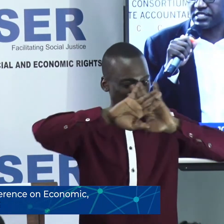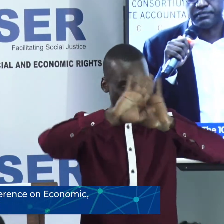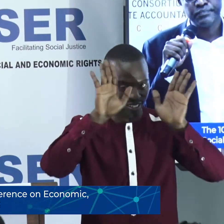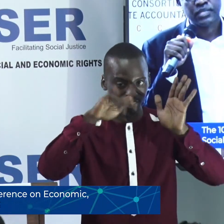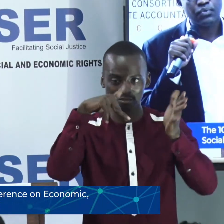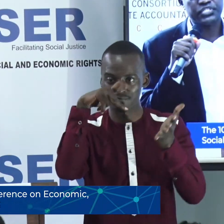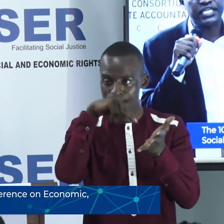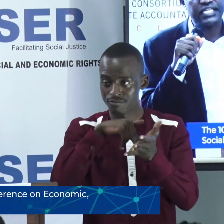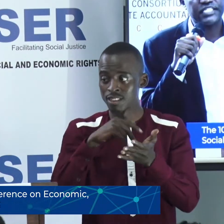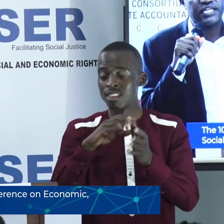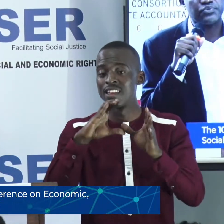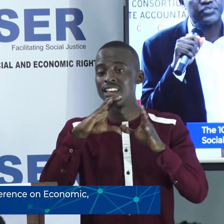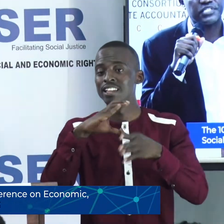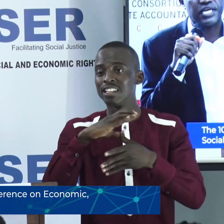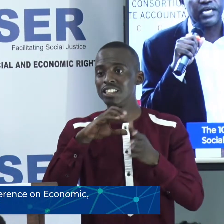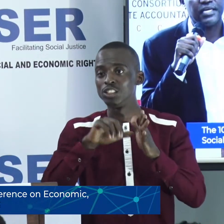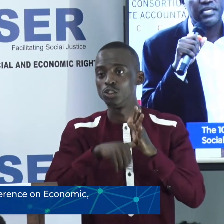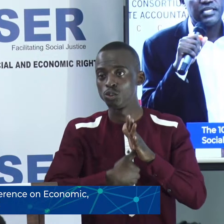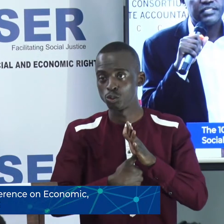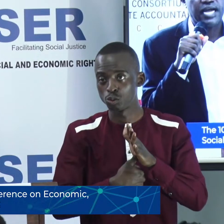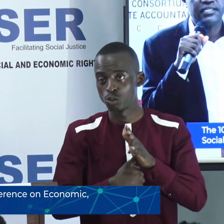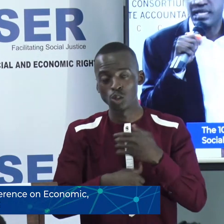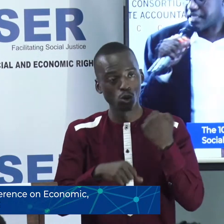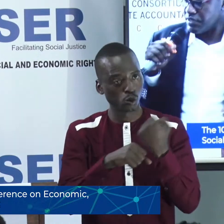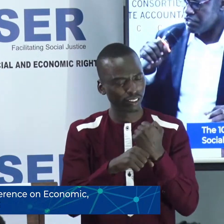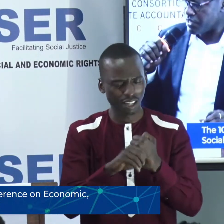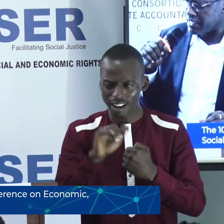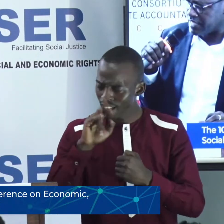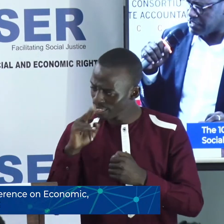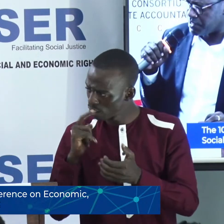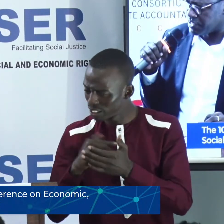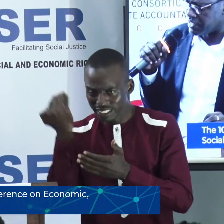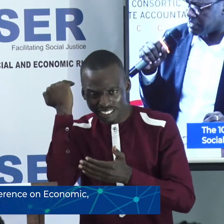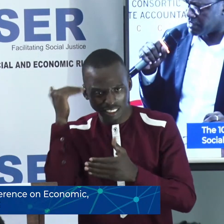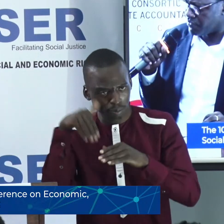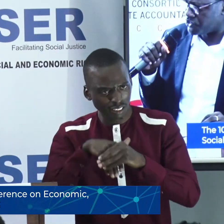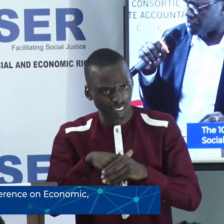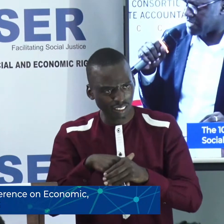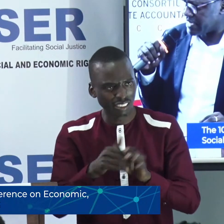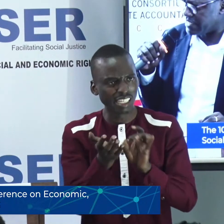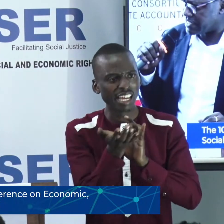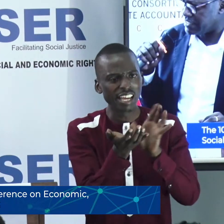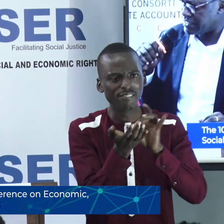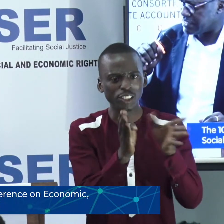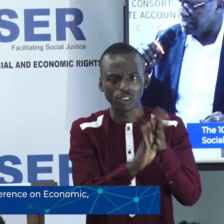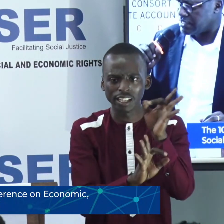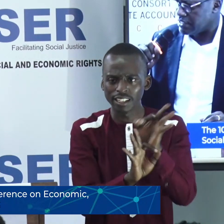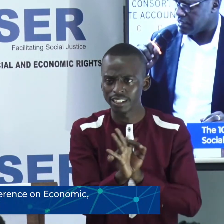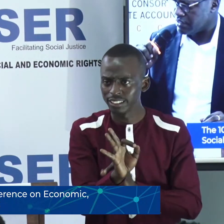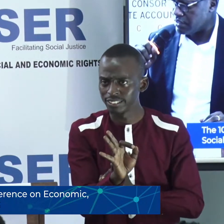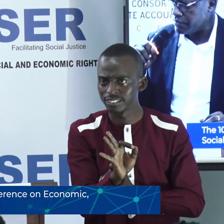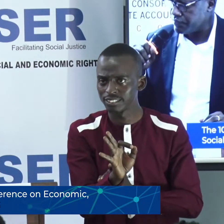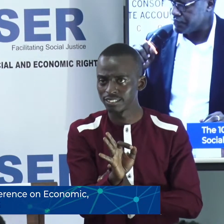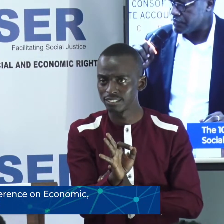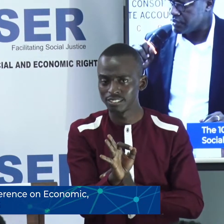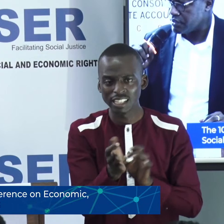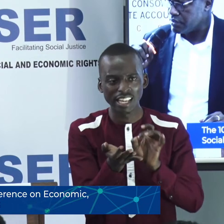cases was a case that was done. Arthur, when did we get judgment in the eviction guidelines case?